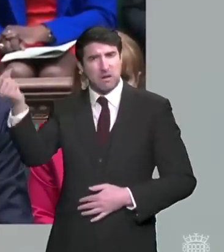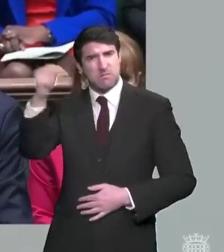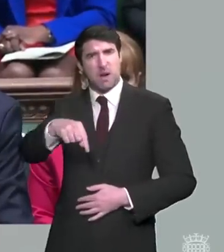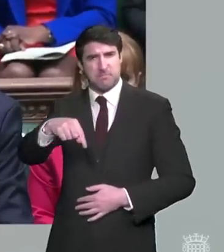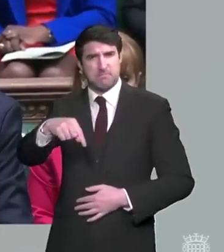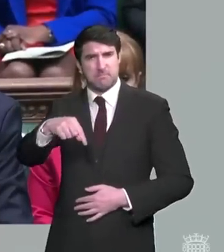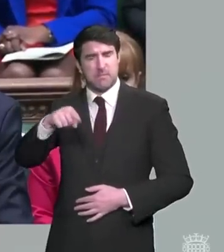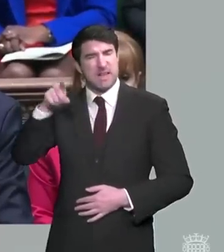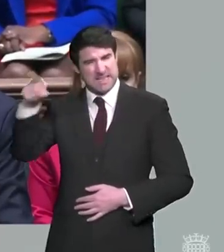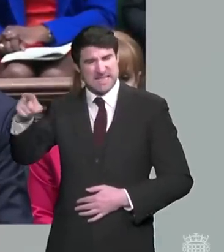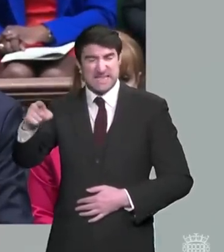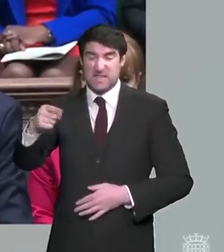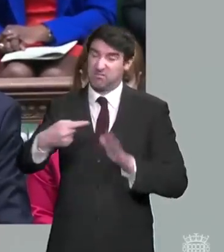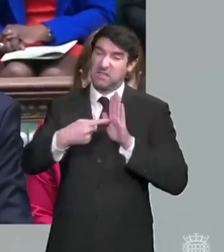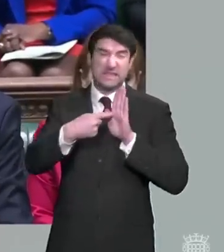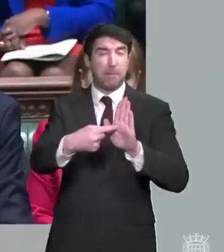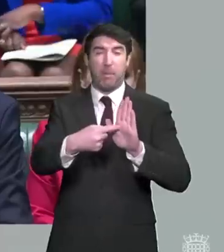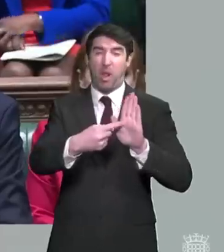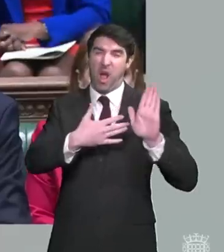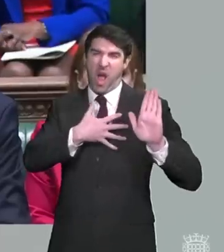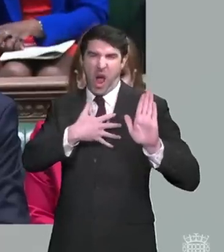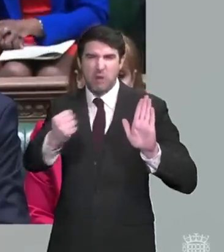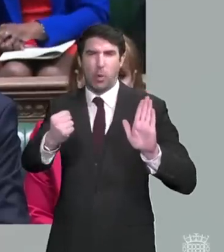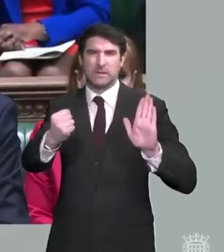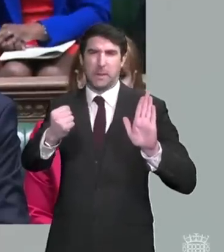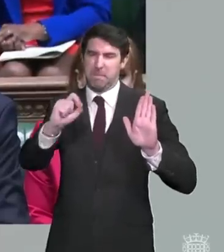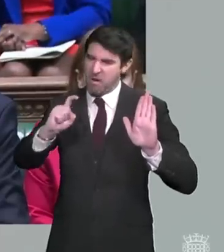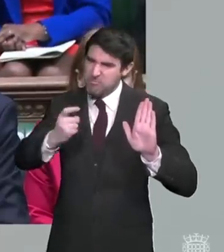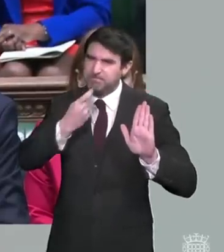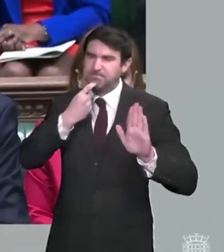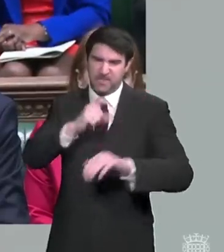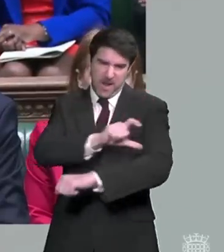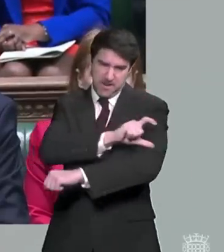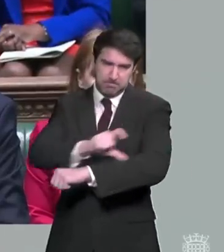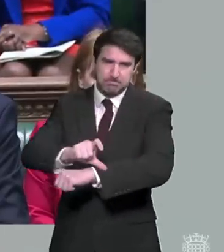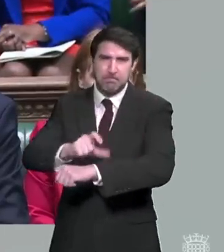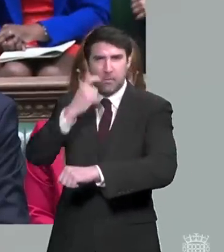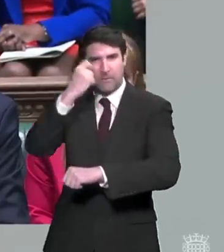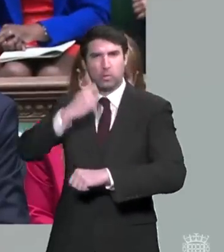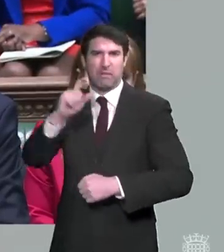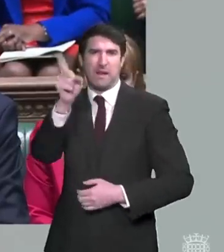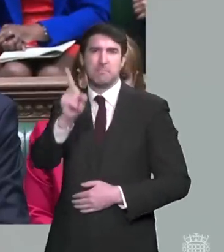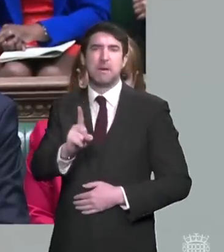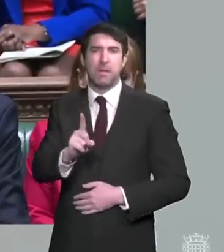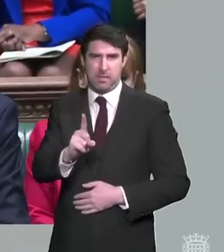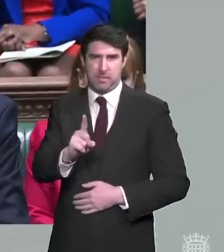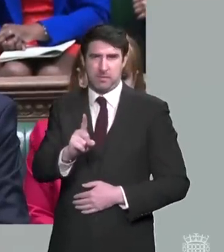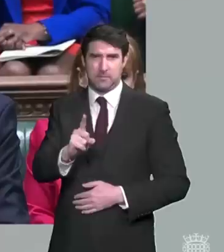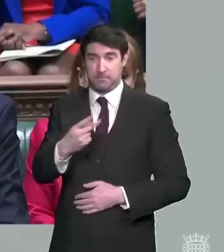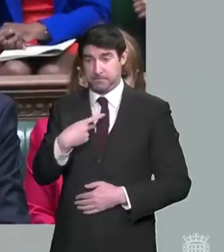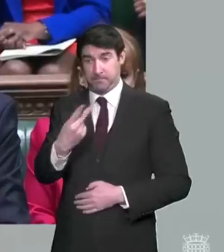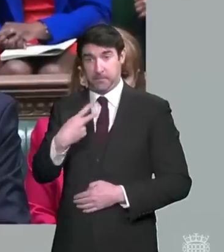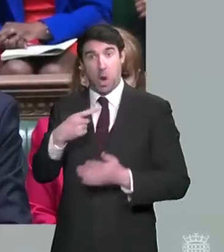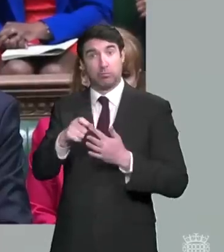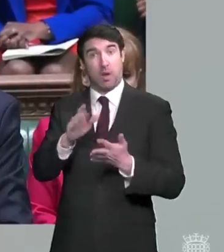the heroism, the resolve and the bravery of his people. The Prime Minister and I joined this House together